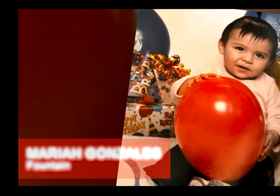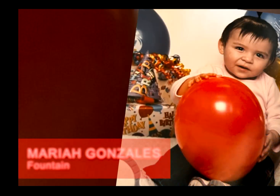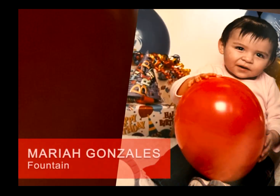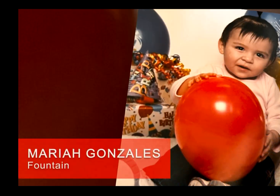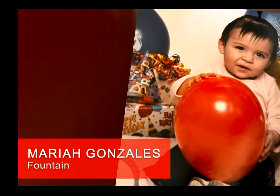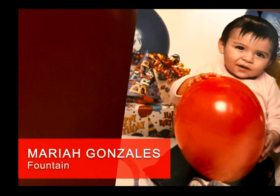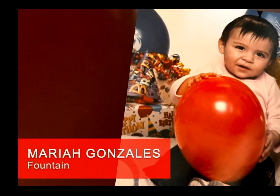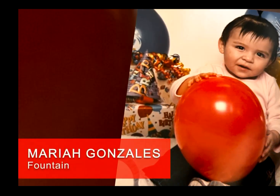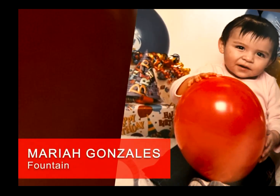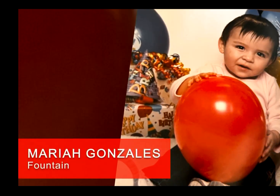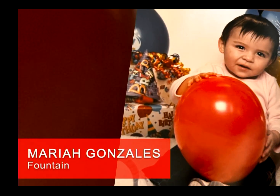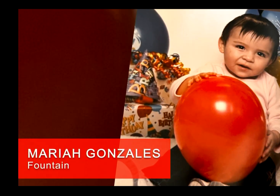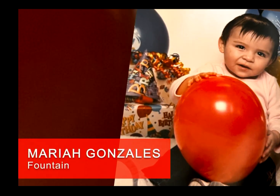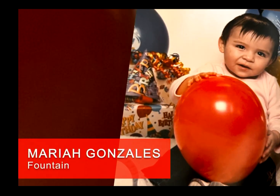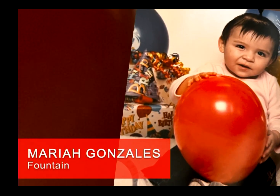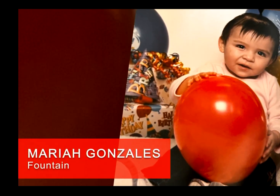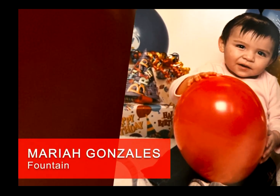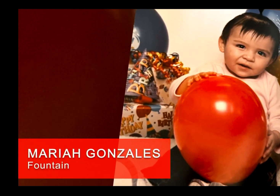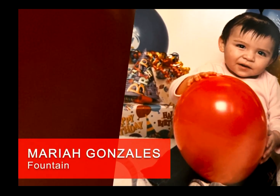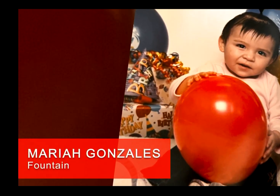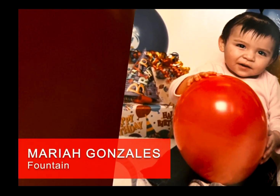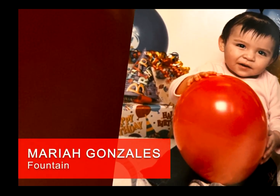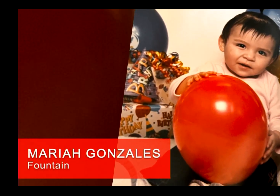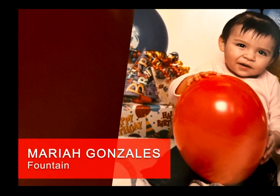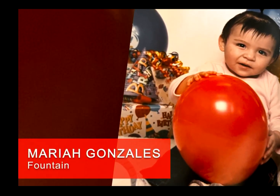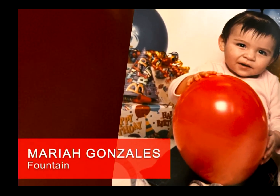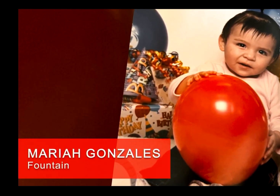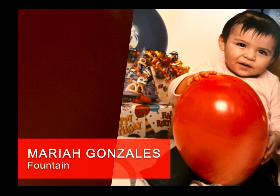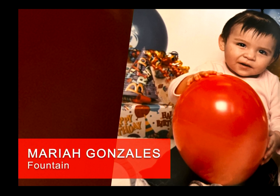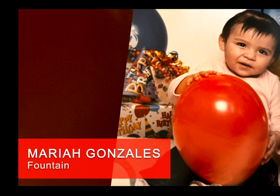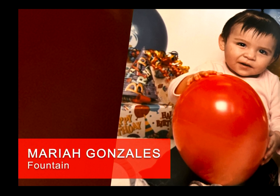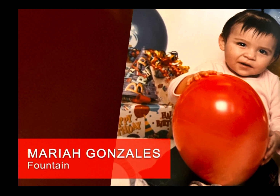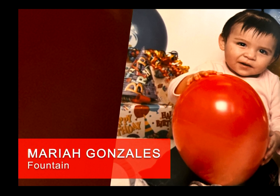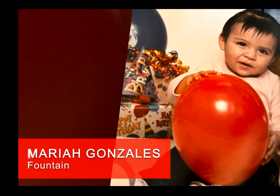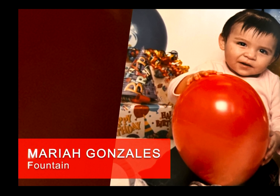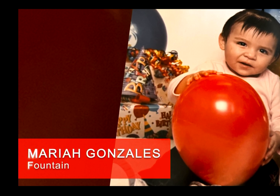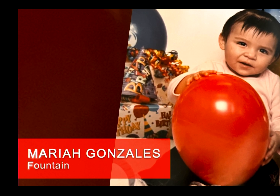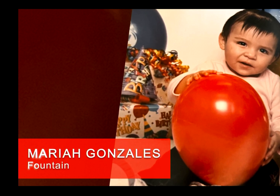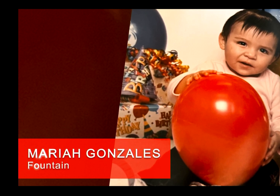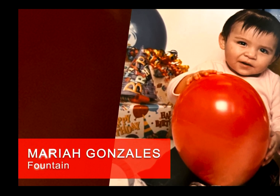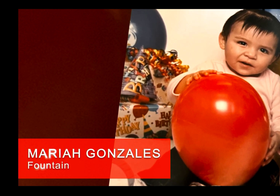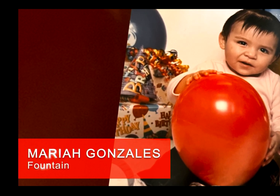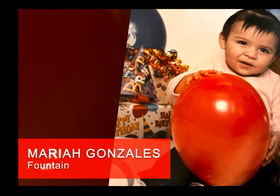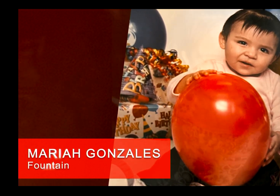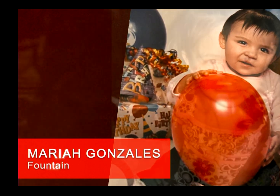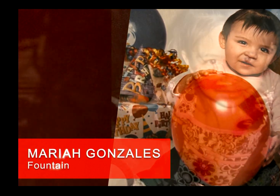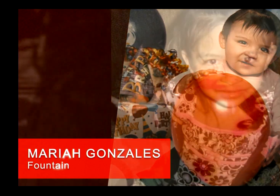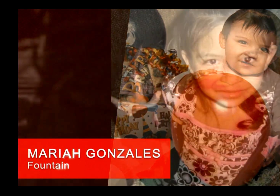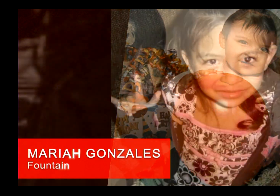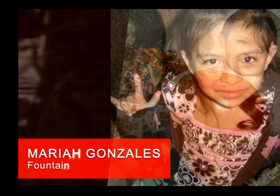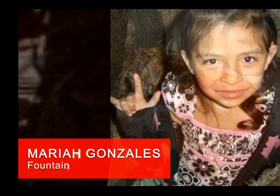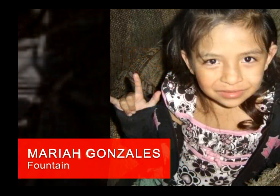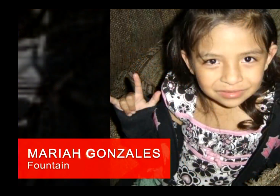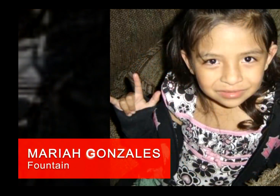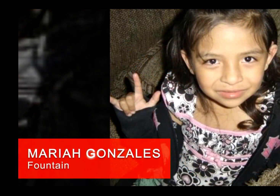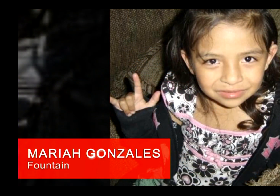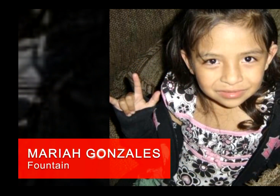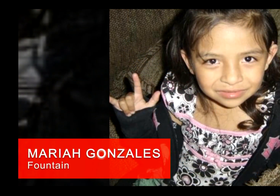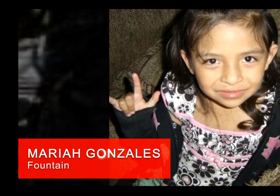Mariah Gonzalez, Fountain. A baby picture of Mariah holding a red balloon fades into a picture of her as a child signing I love you,